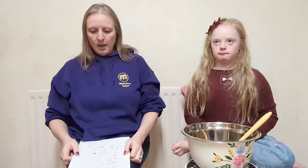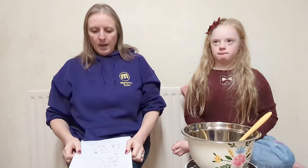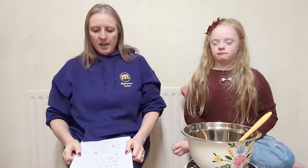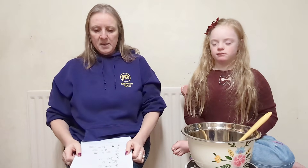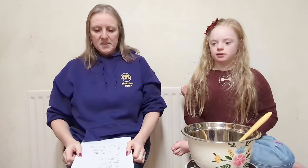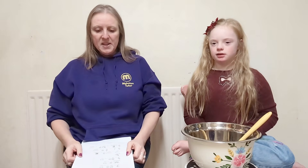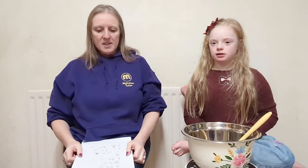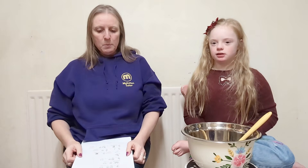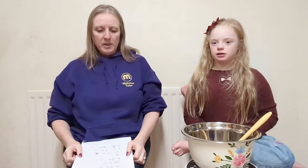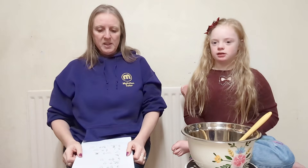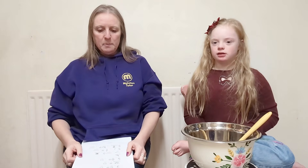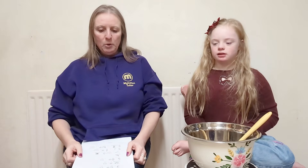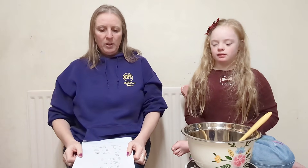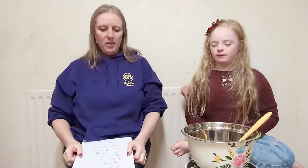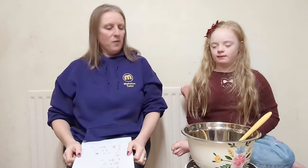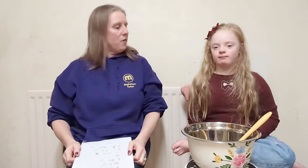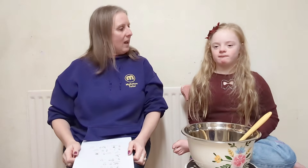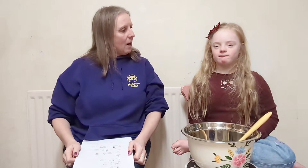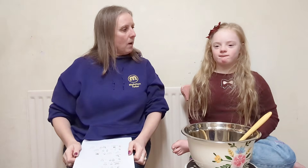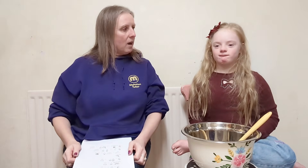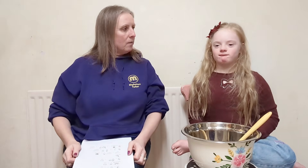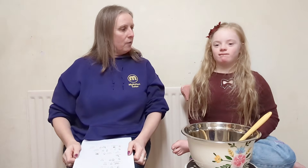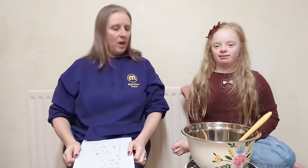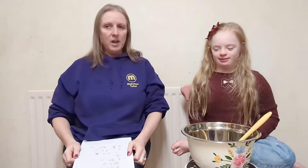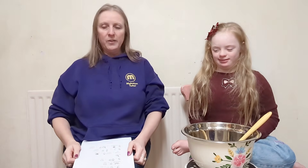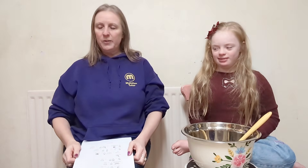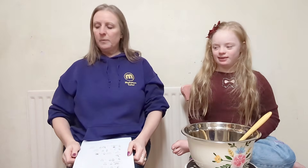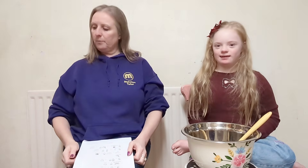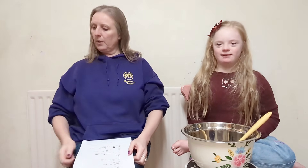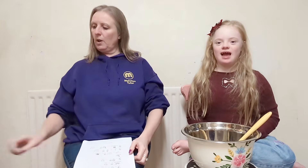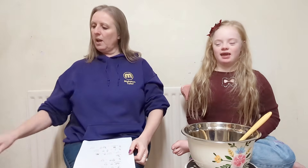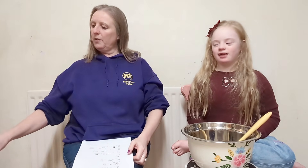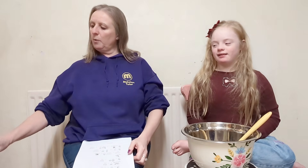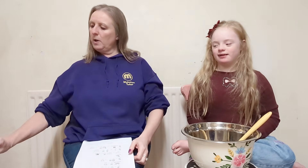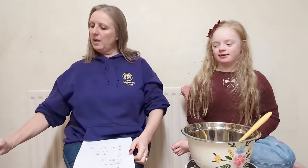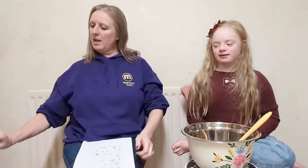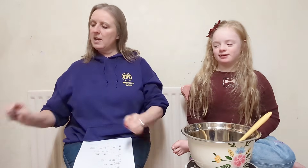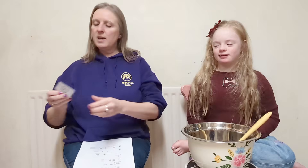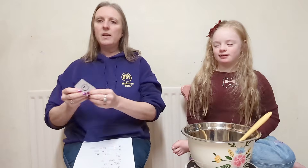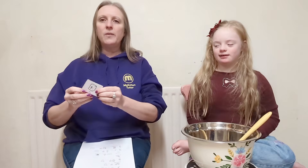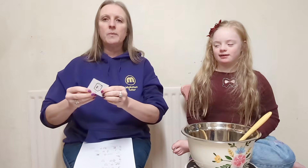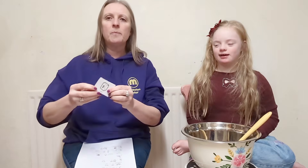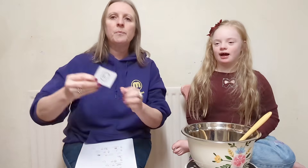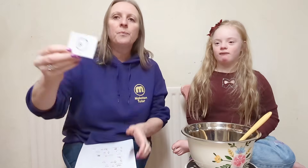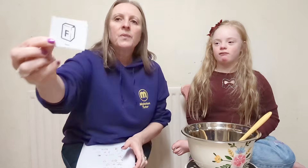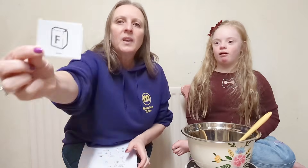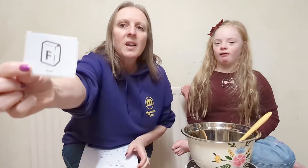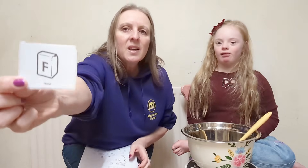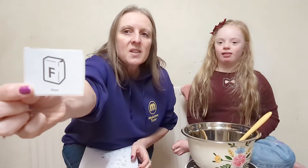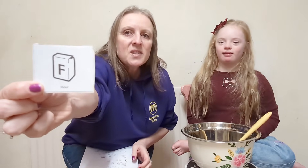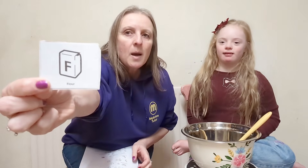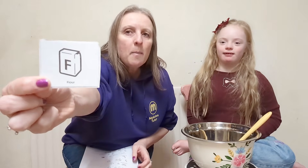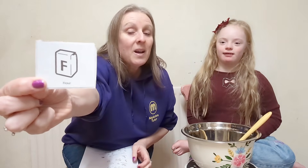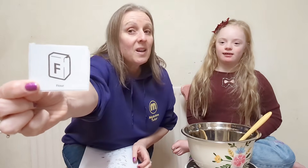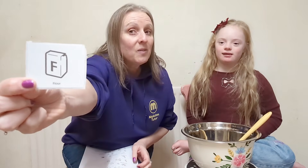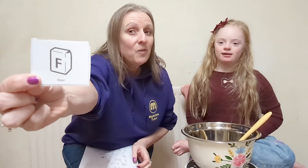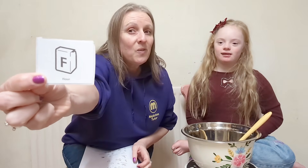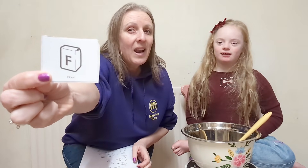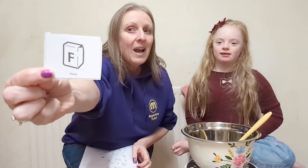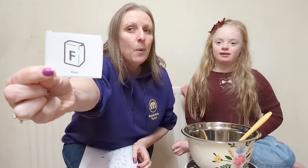And it says we need to put in the flour first. Okay, so we need some